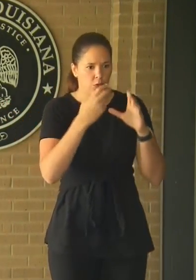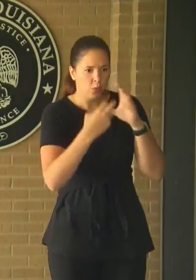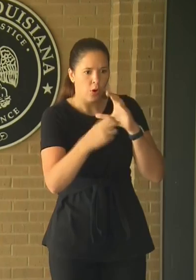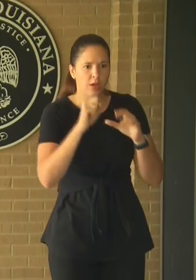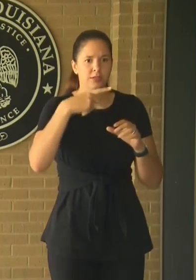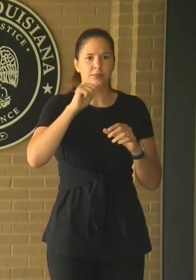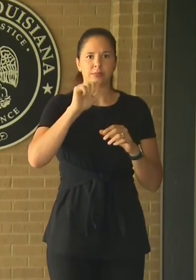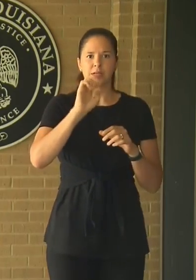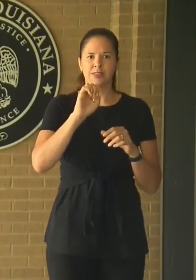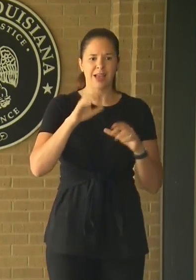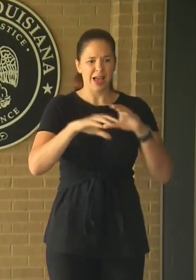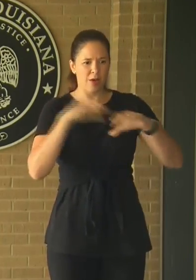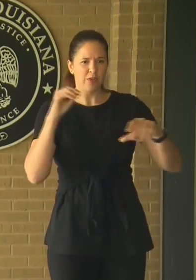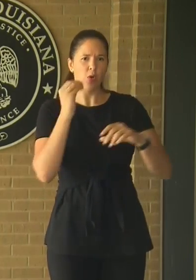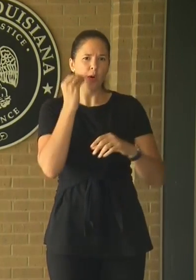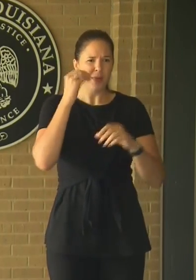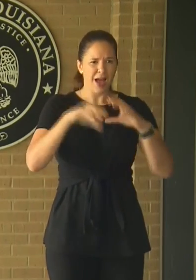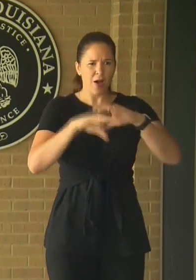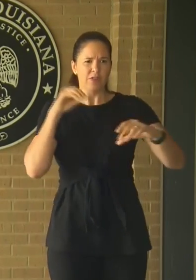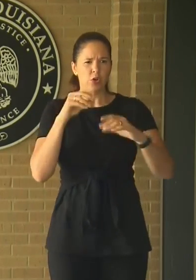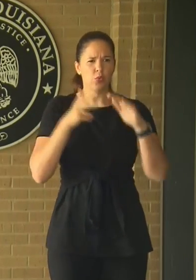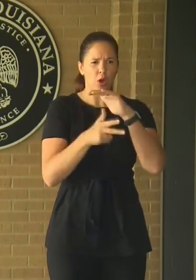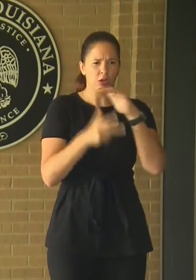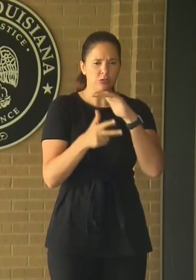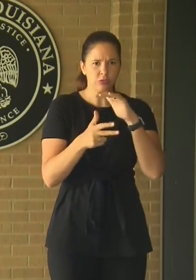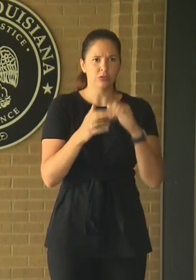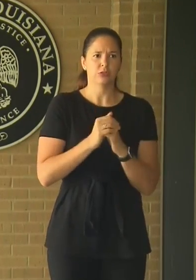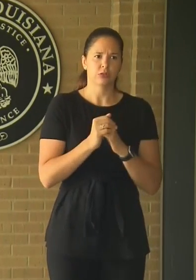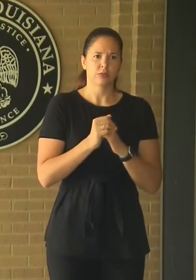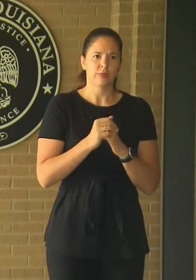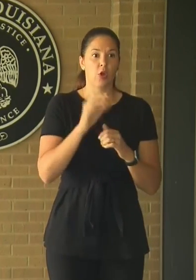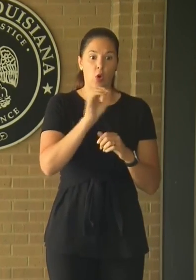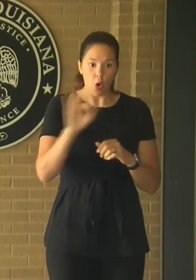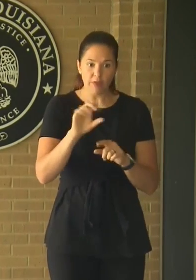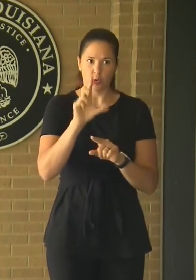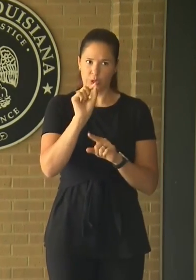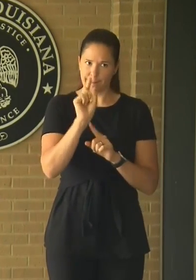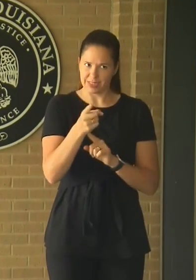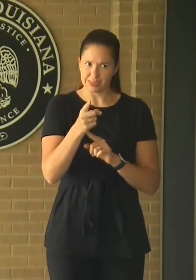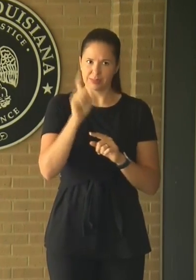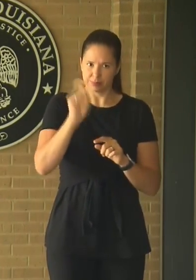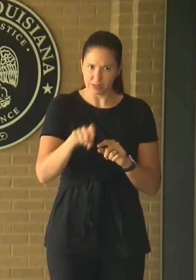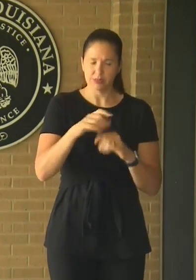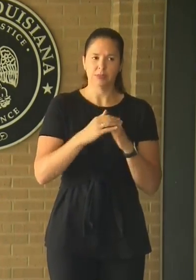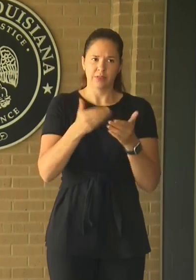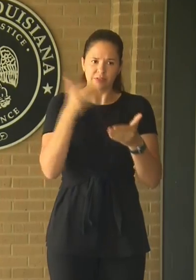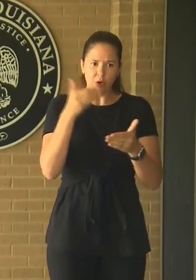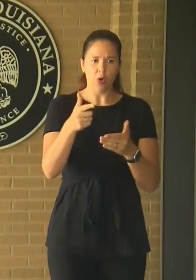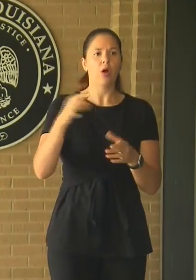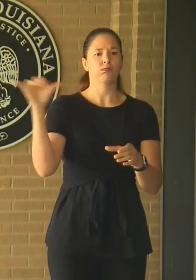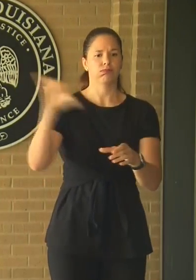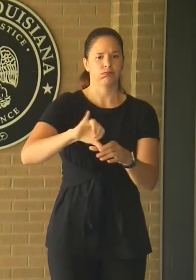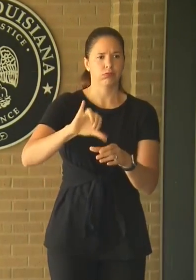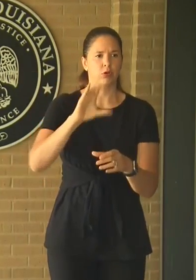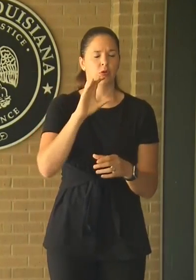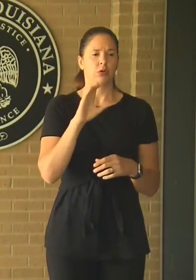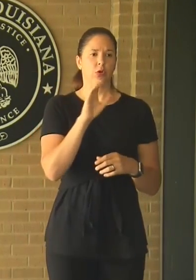outside of garages and so forth. And please make sure that they're off for 20 minutes so that they can cool down before you refuel them.